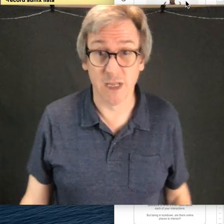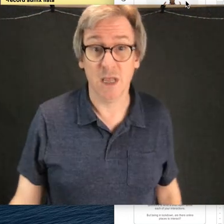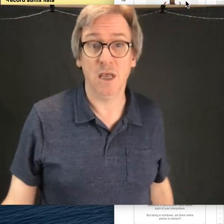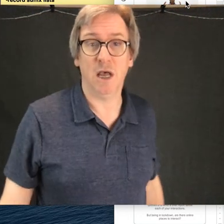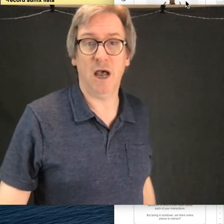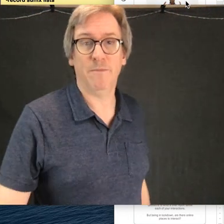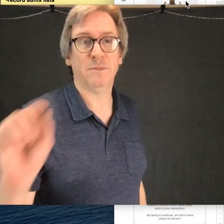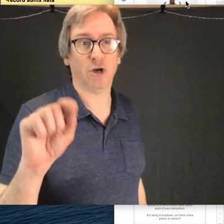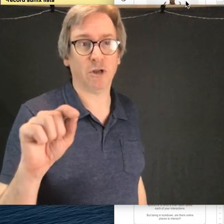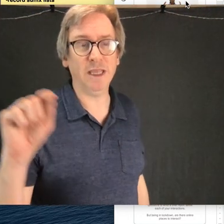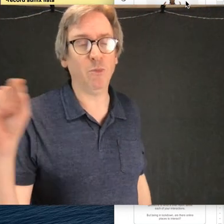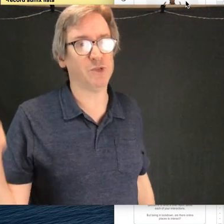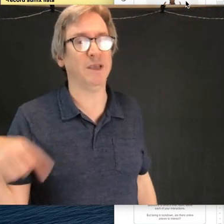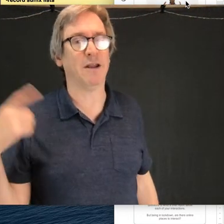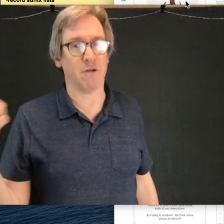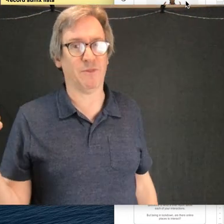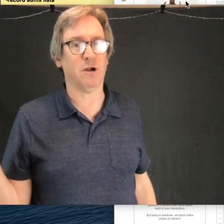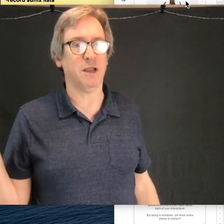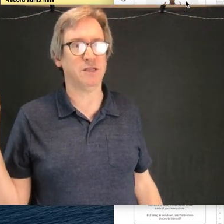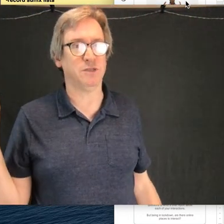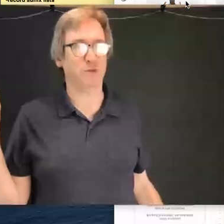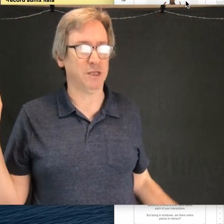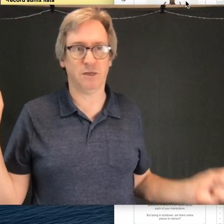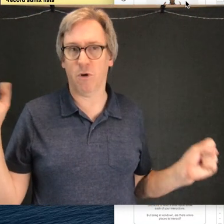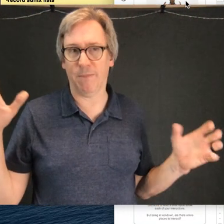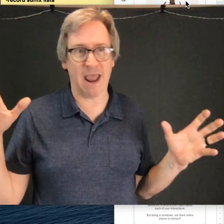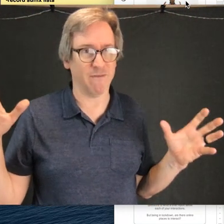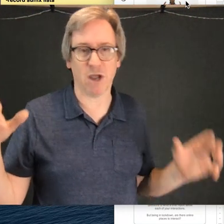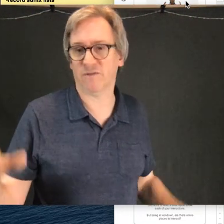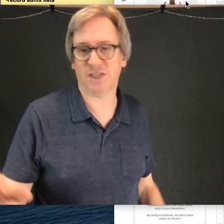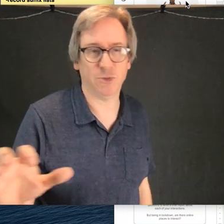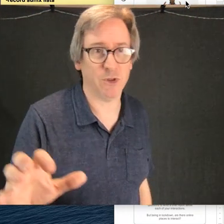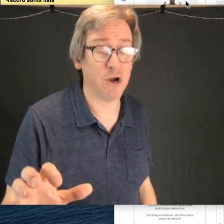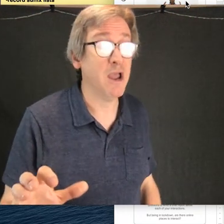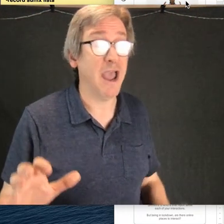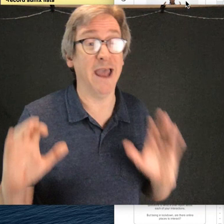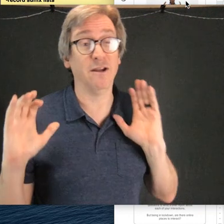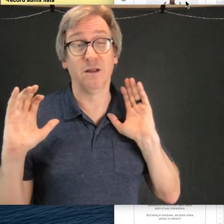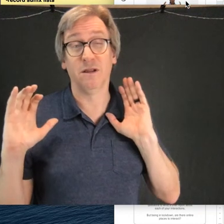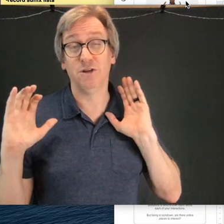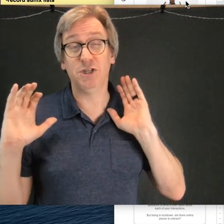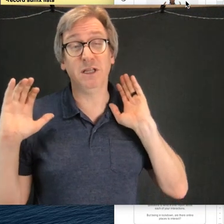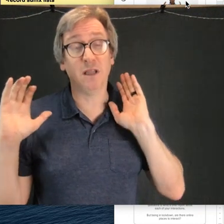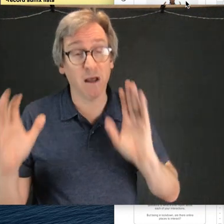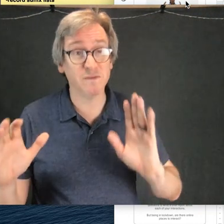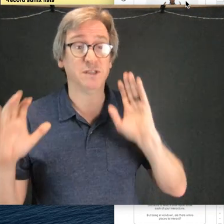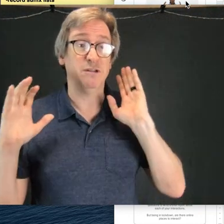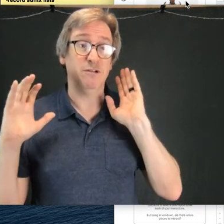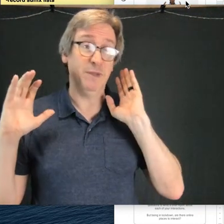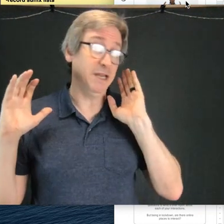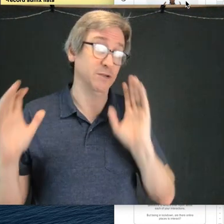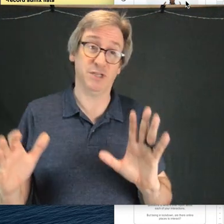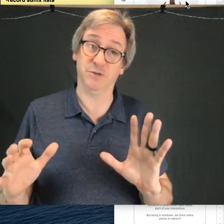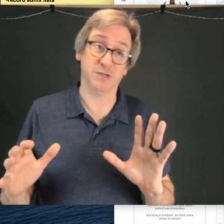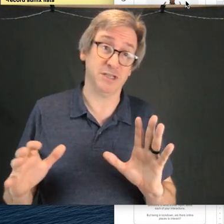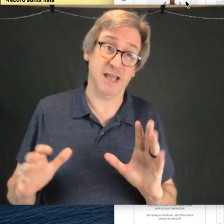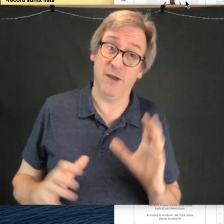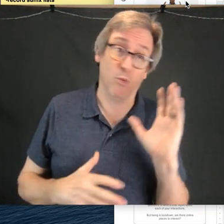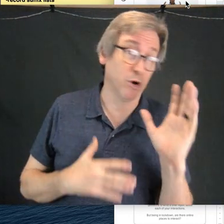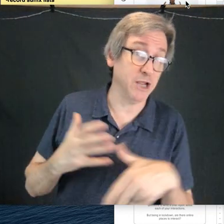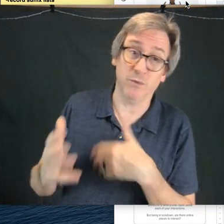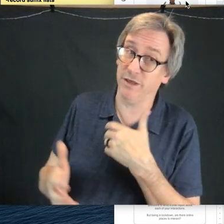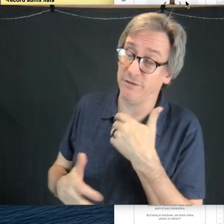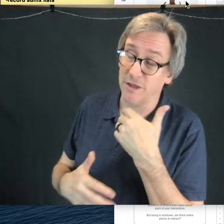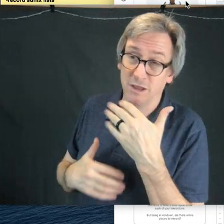is. Darlene, once we get her up there, you can go up and have a conversation with her. And she loves meeting new students